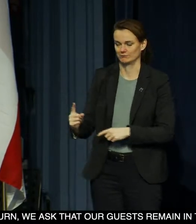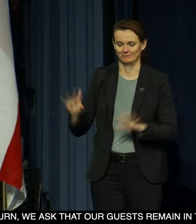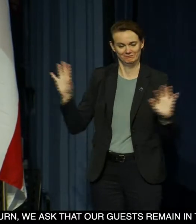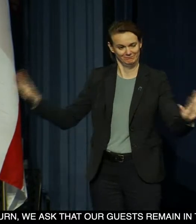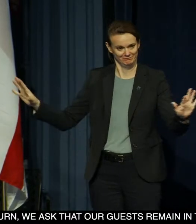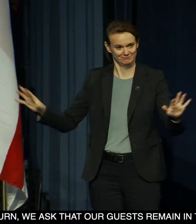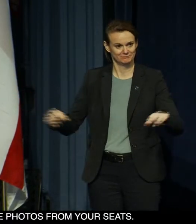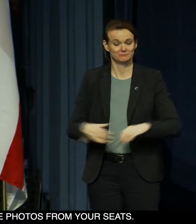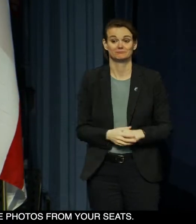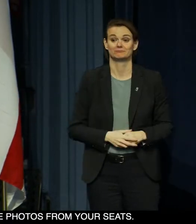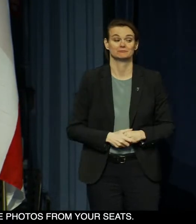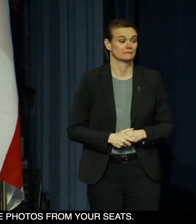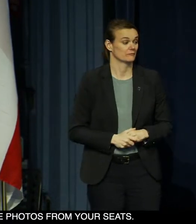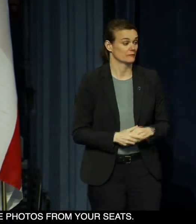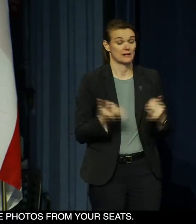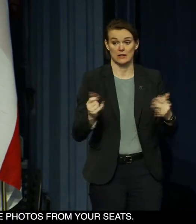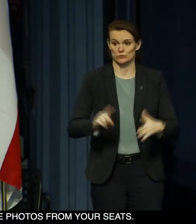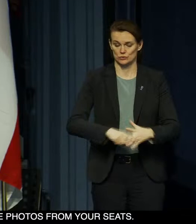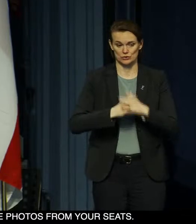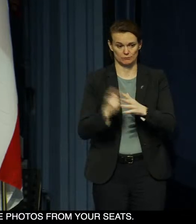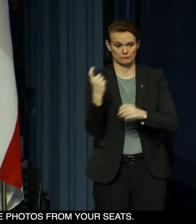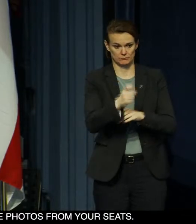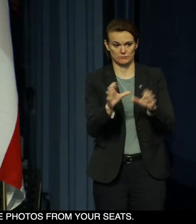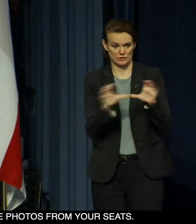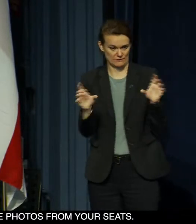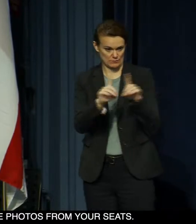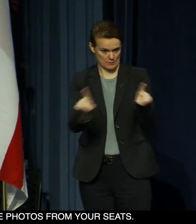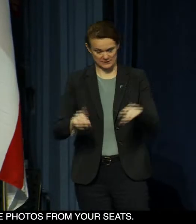Everyone, the presentation of the certificates and diplomas.